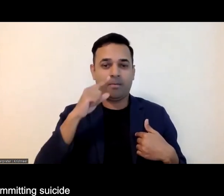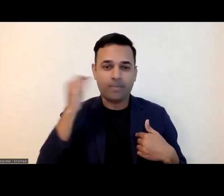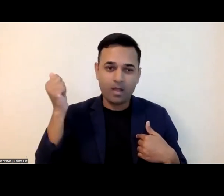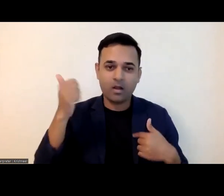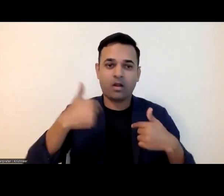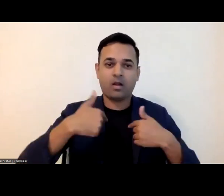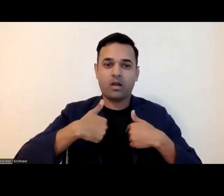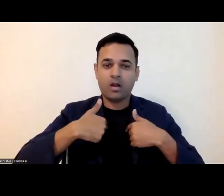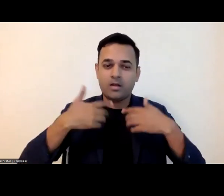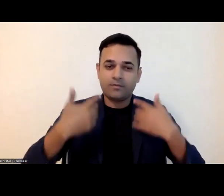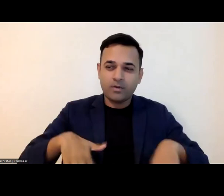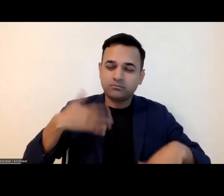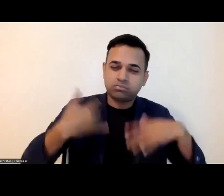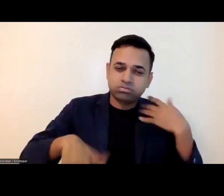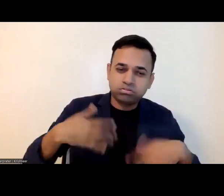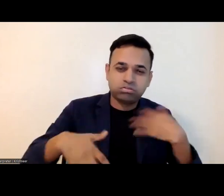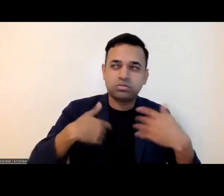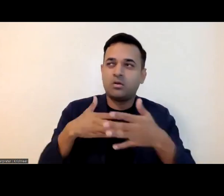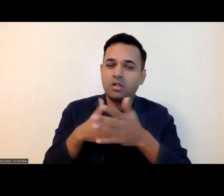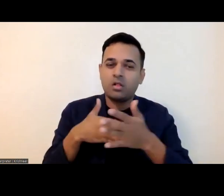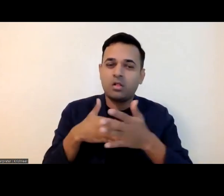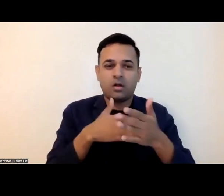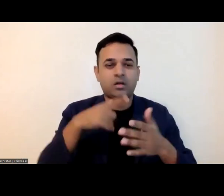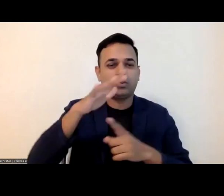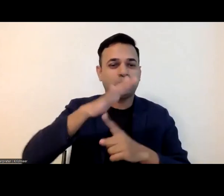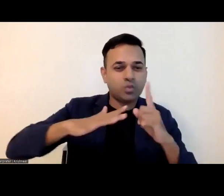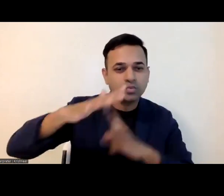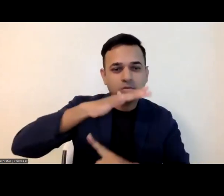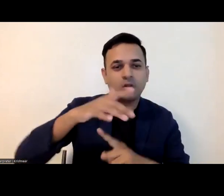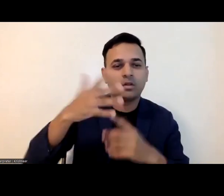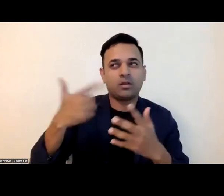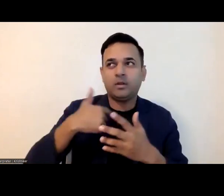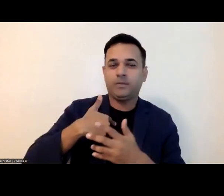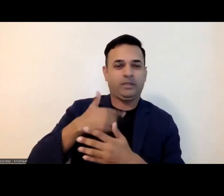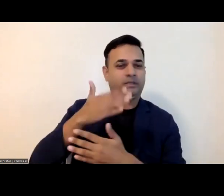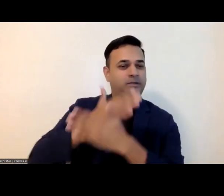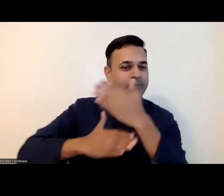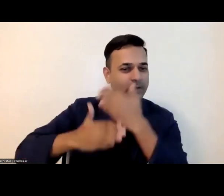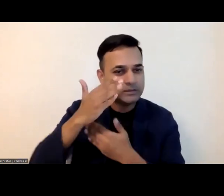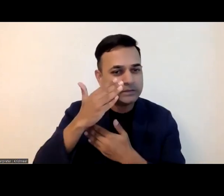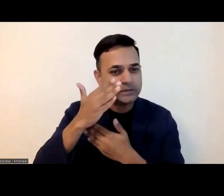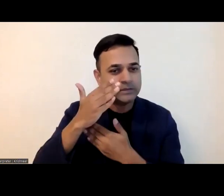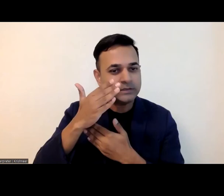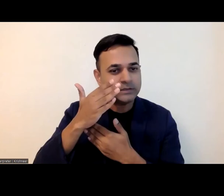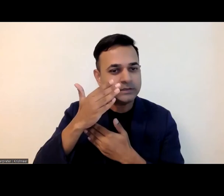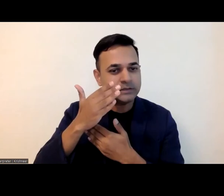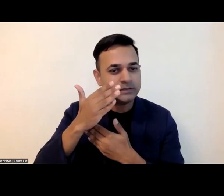young, people saying, seeing man, often child,